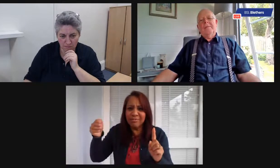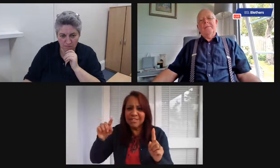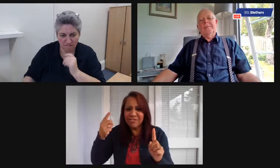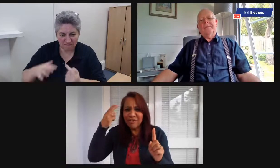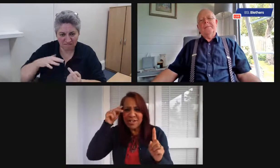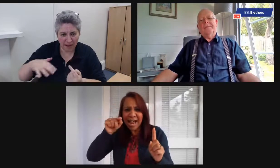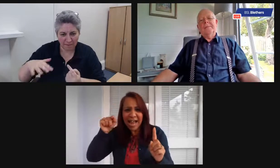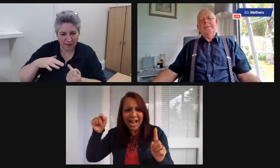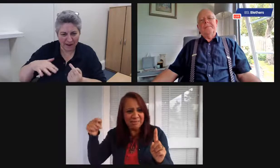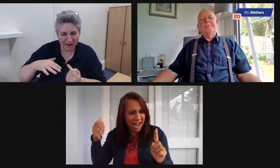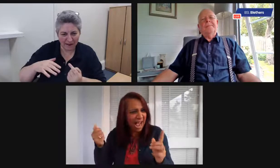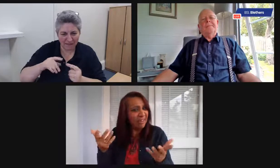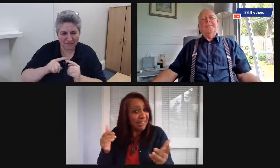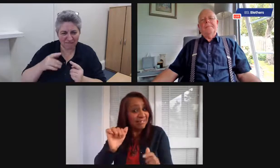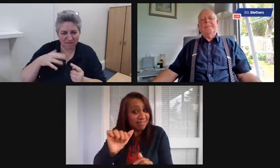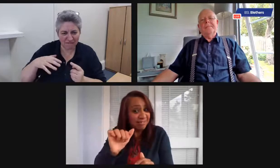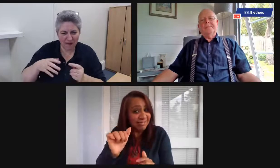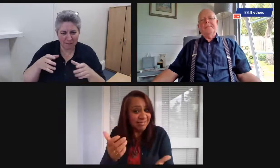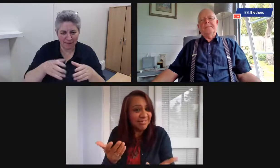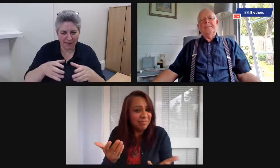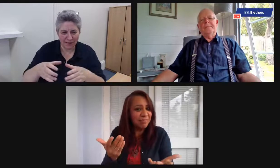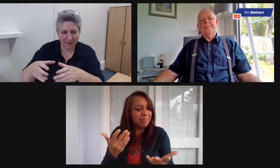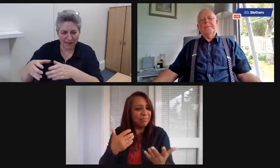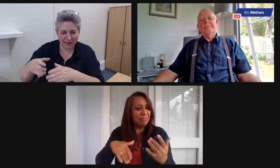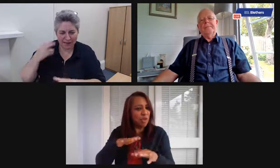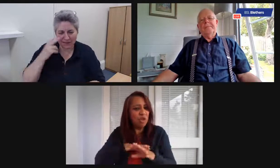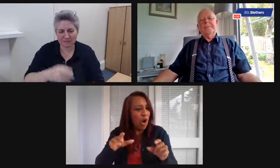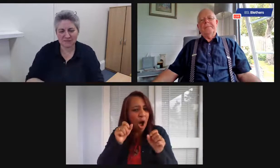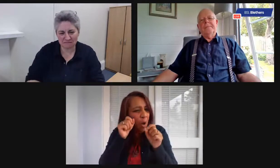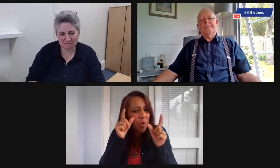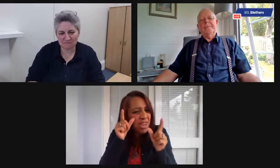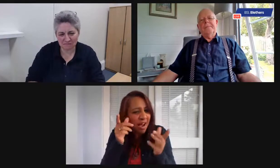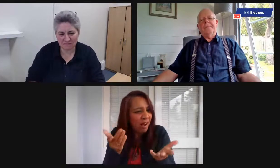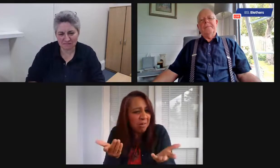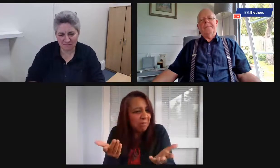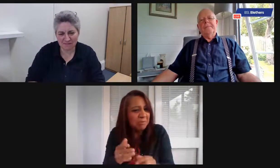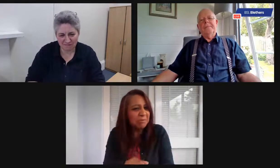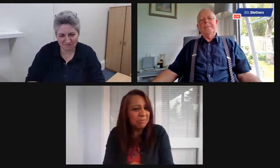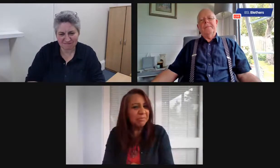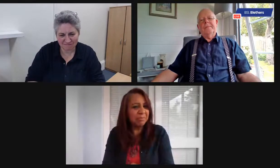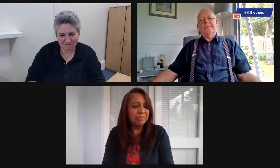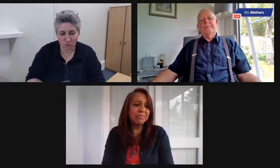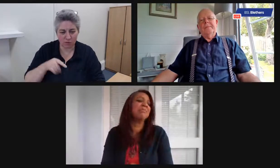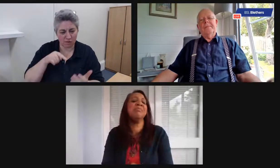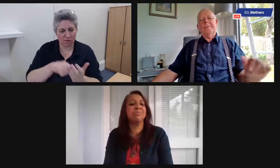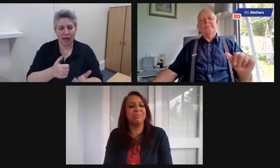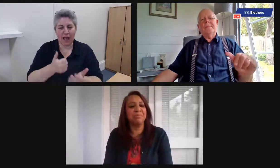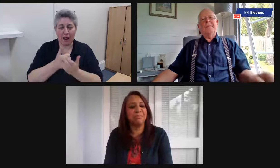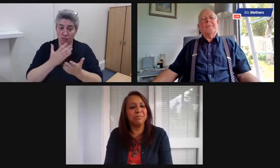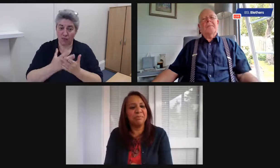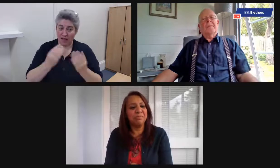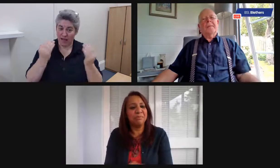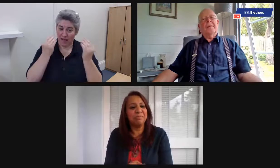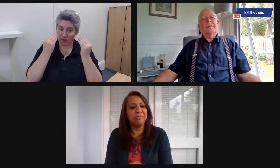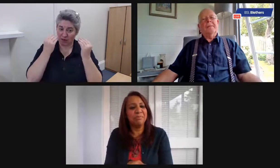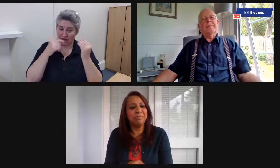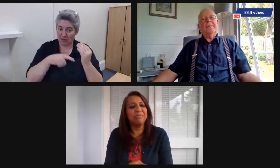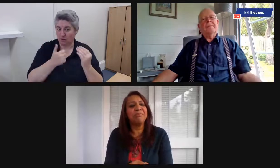They've got different names for roses. I suppose because it comes from a family of roses, yeah. And so people maybe are not aware of